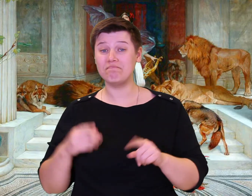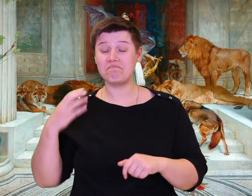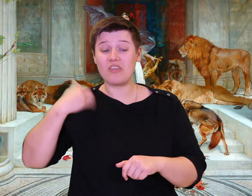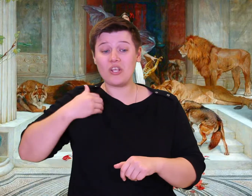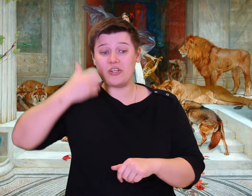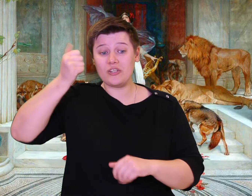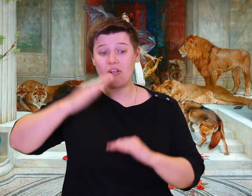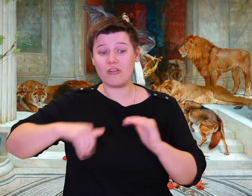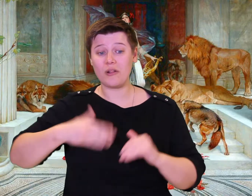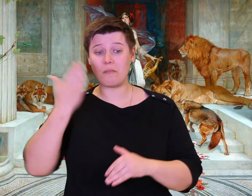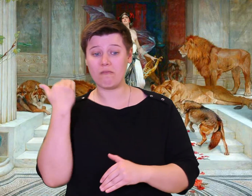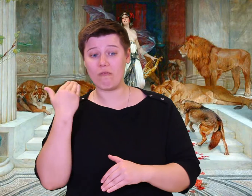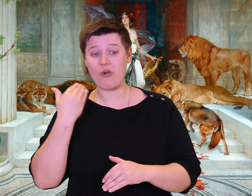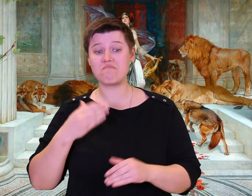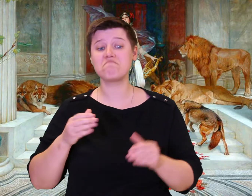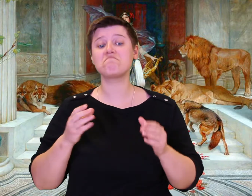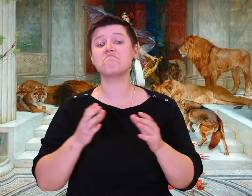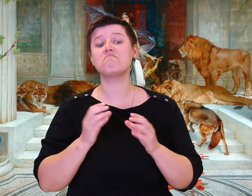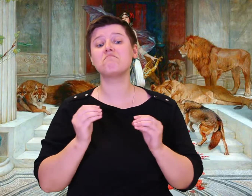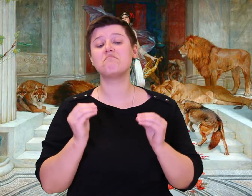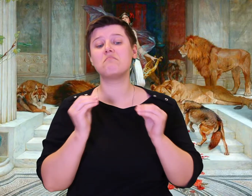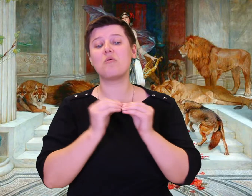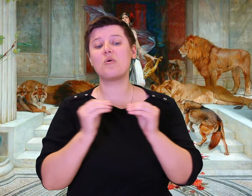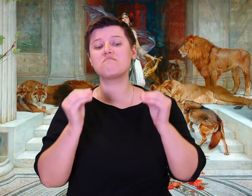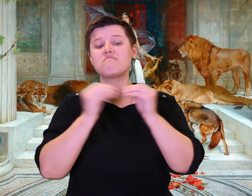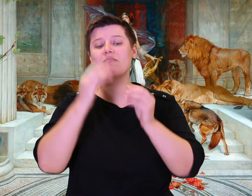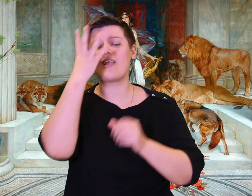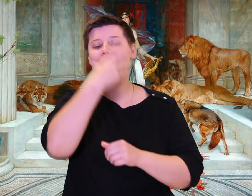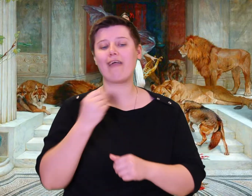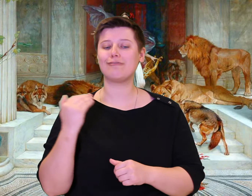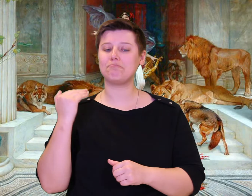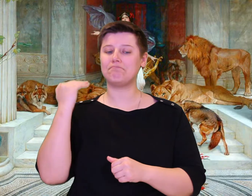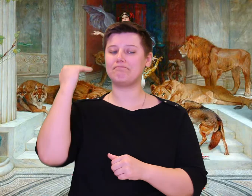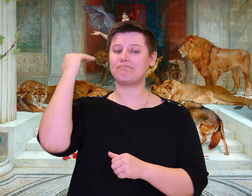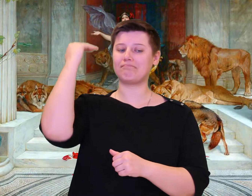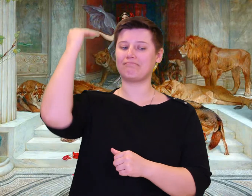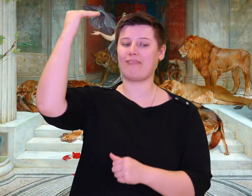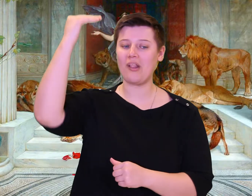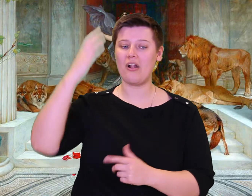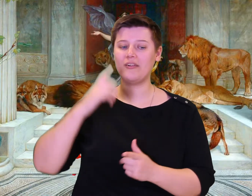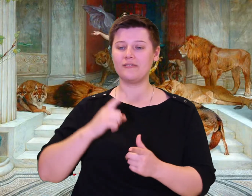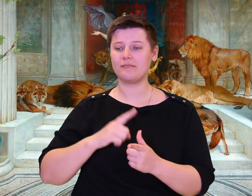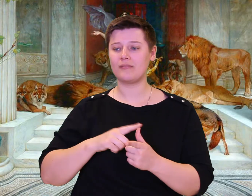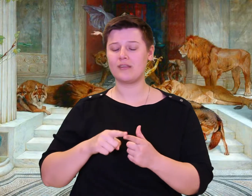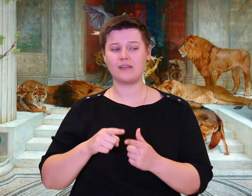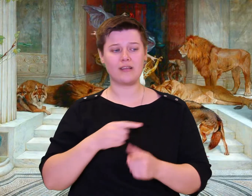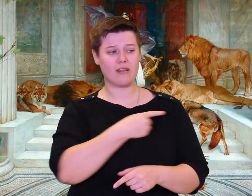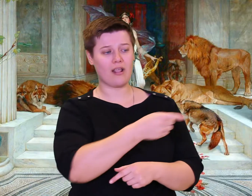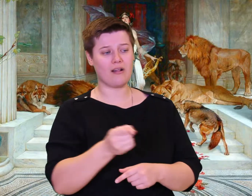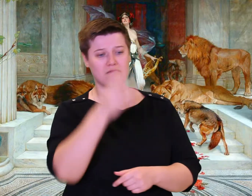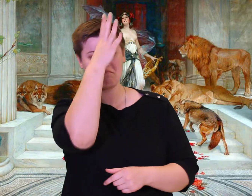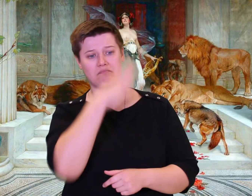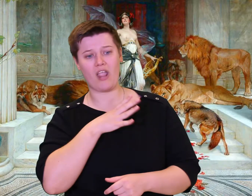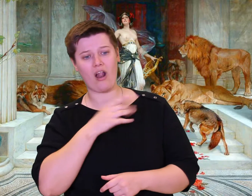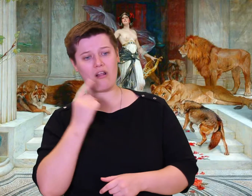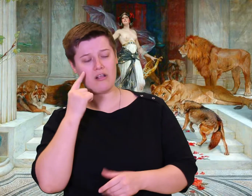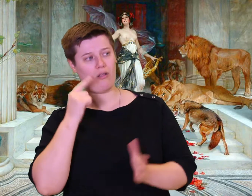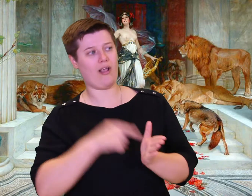taller. Then they recognized me. Each embraced me tightly in his arms and started sobbing in desperation.